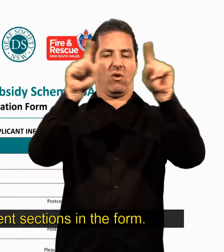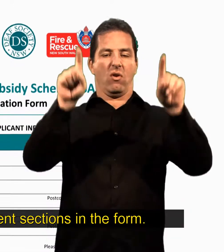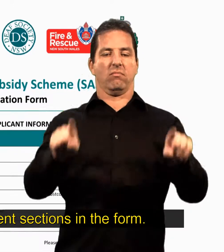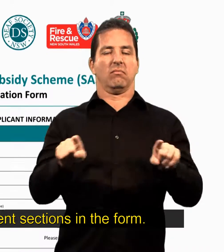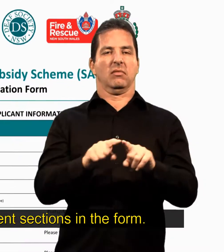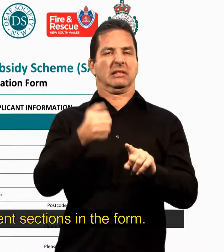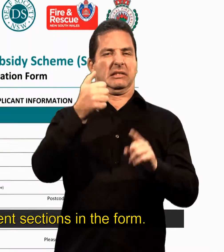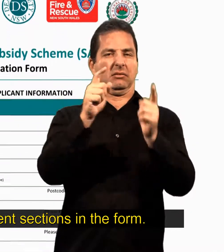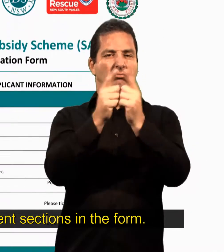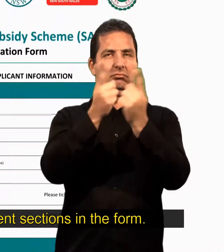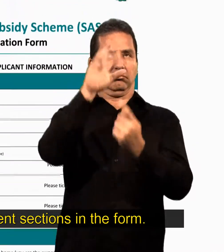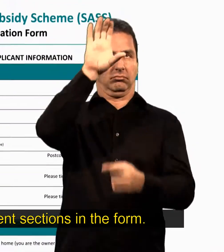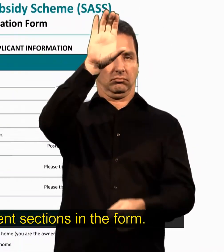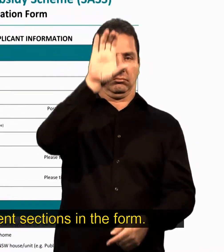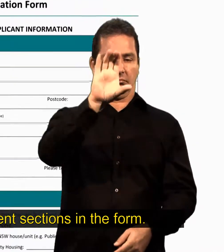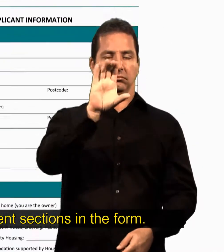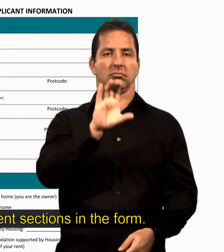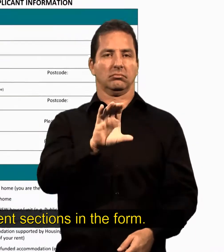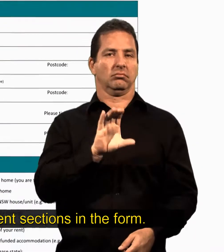There are 6 different sections in the form.